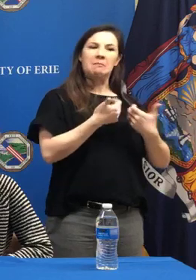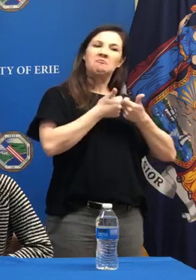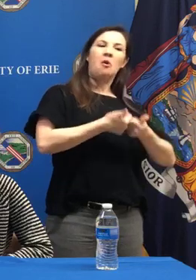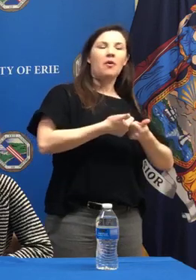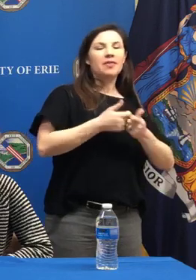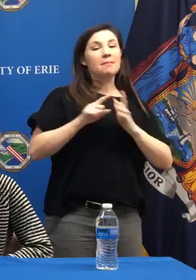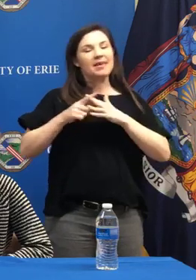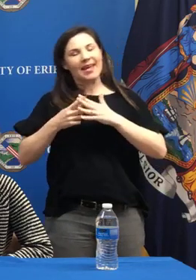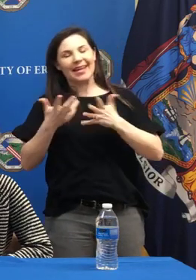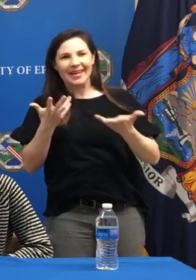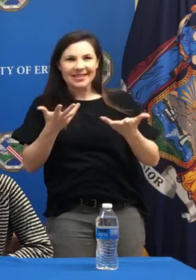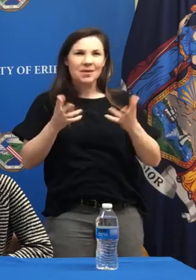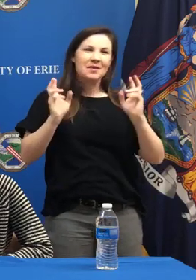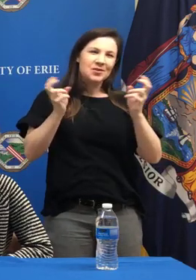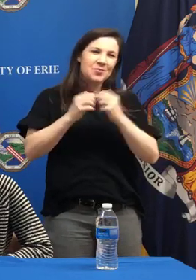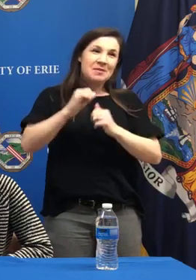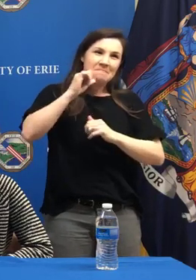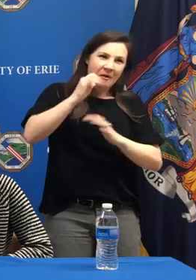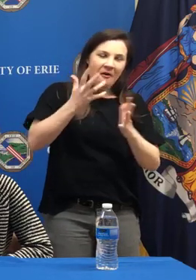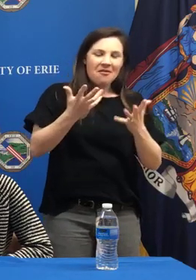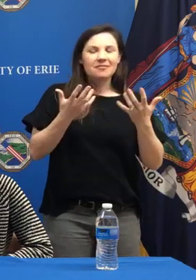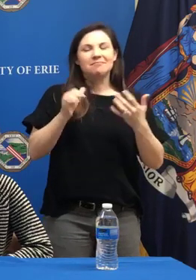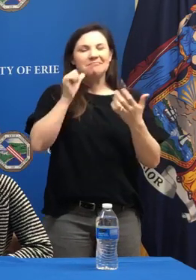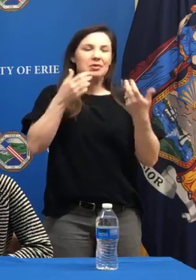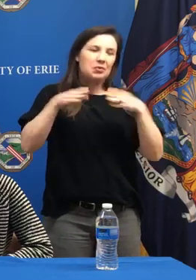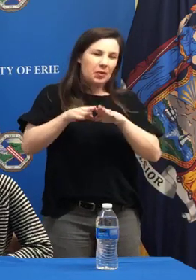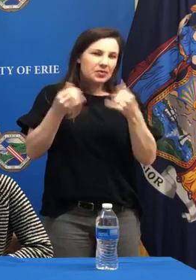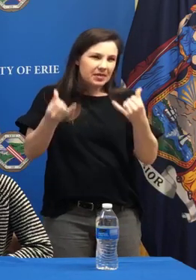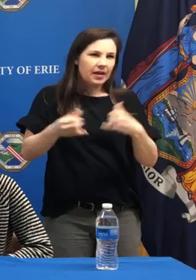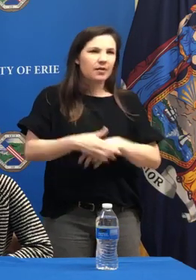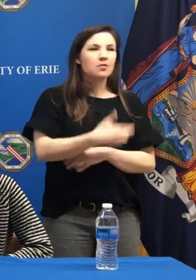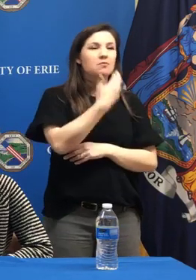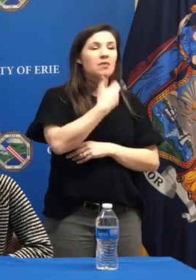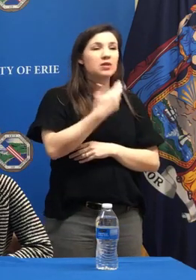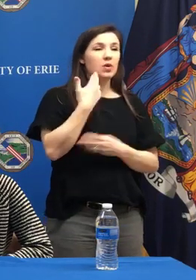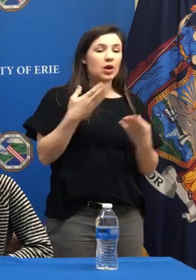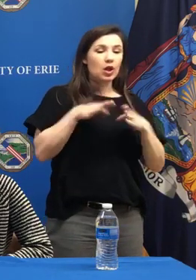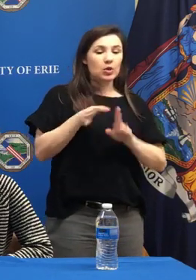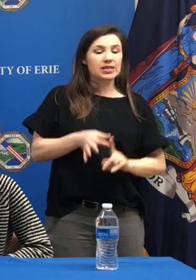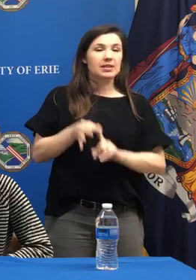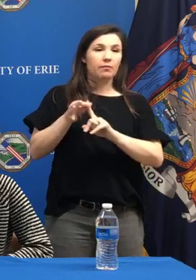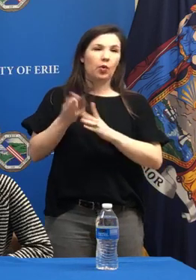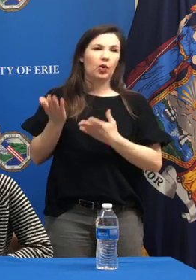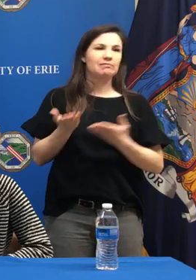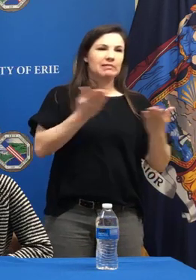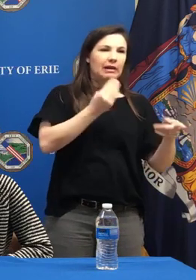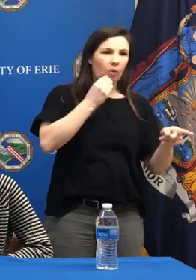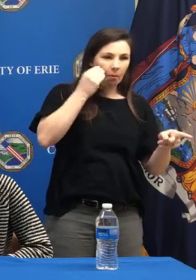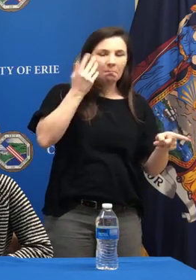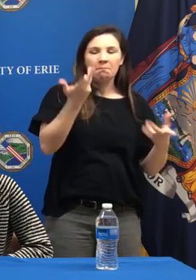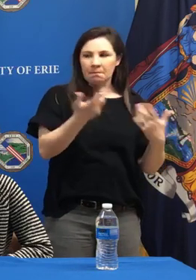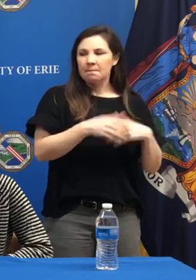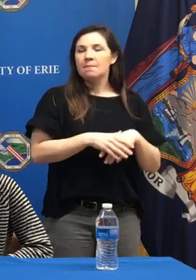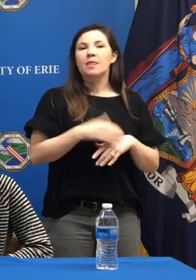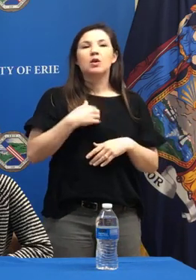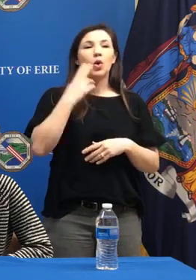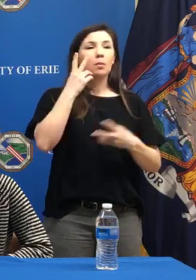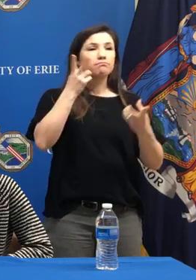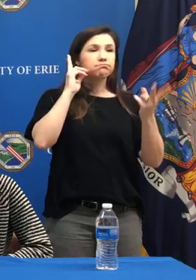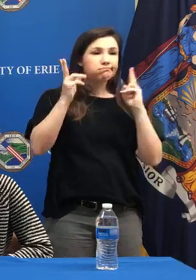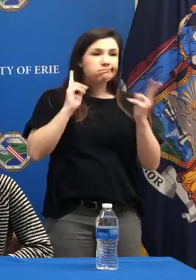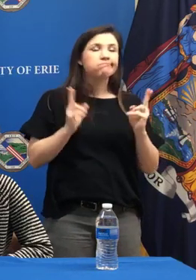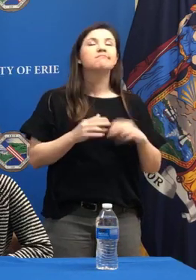beginning, including with some of the bar scene, but now the bars are closed. Restaurants are closed except for takeout. We know that barber shops and